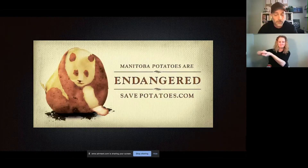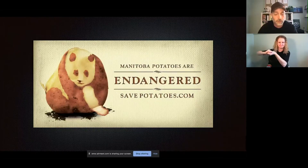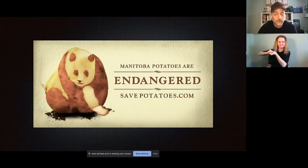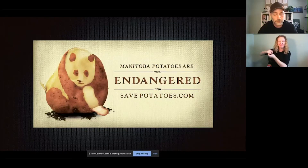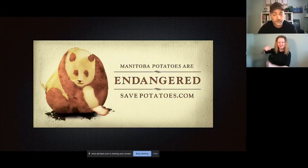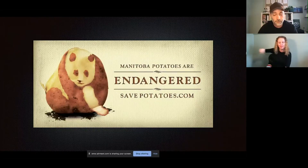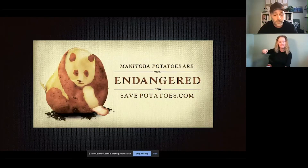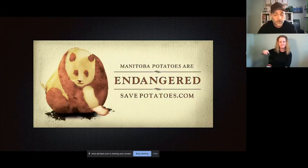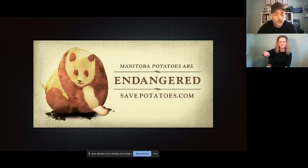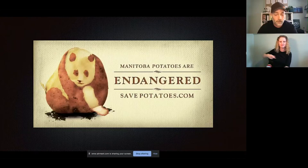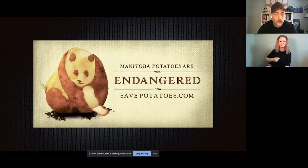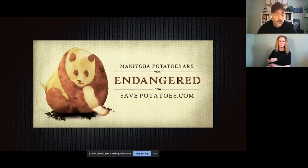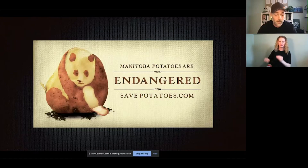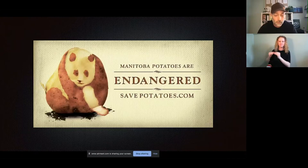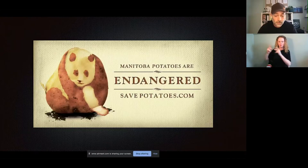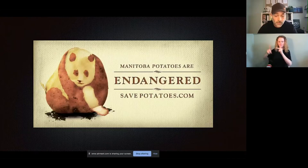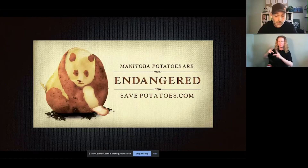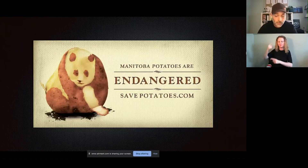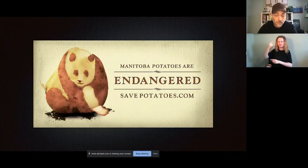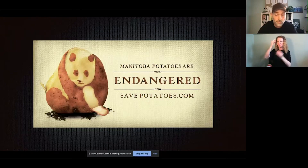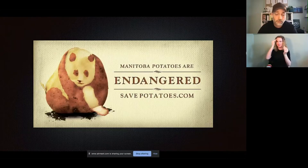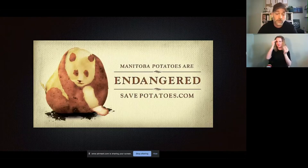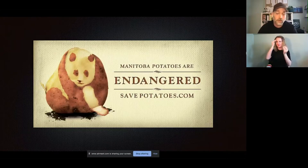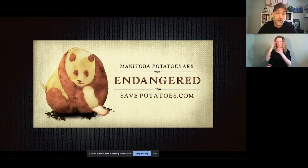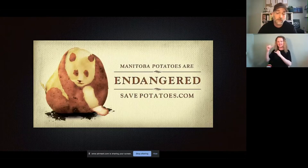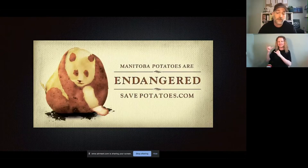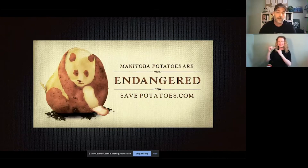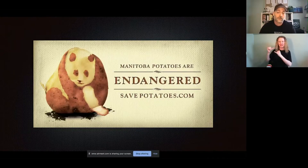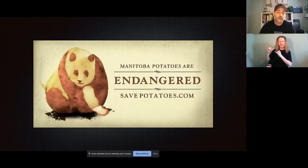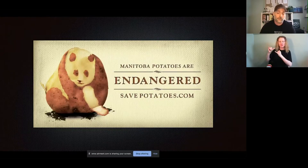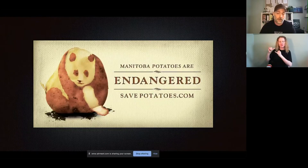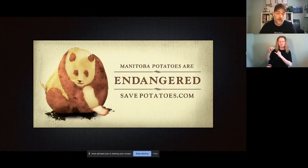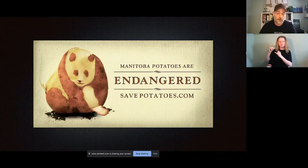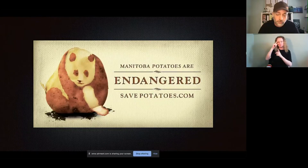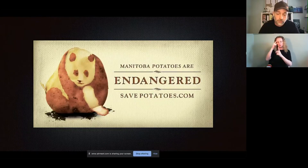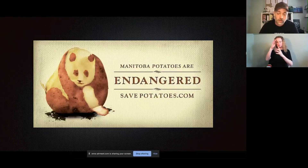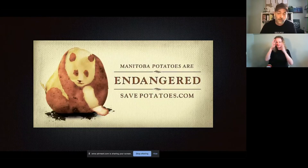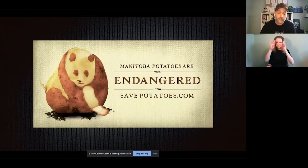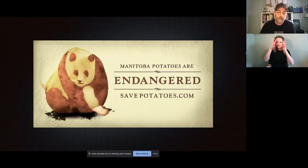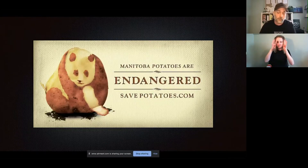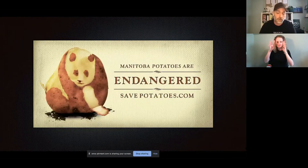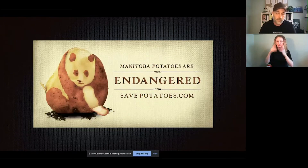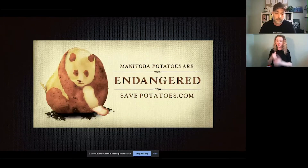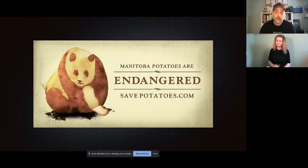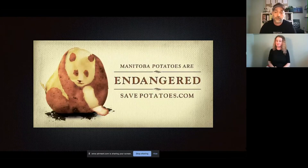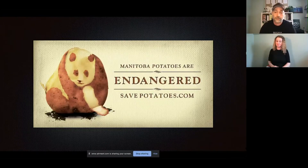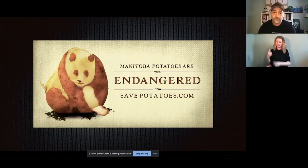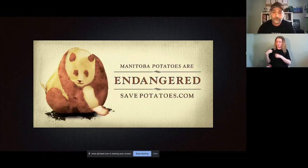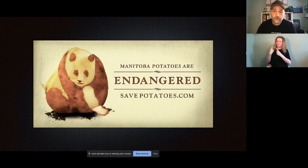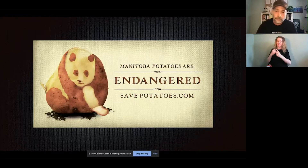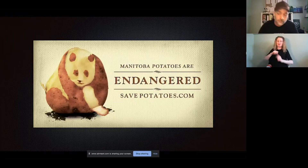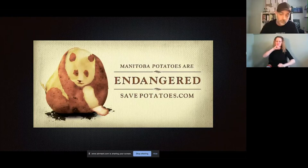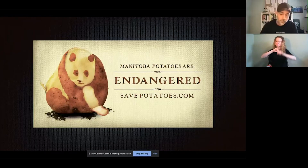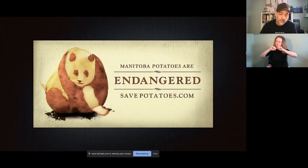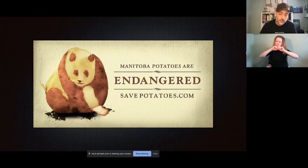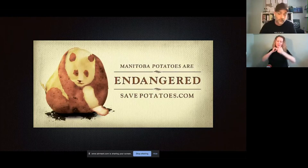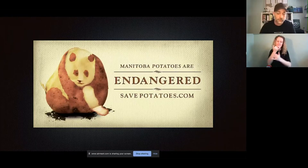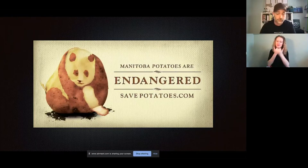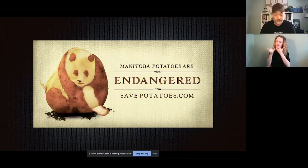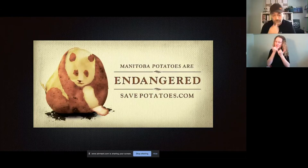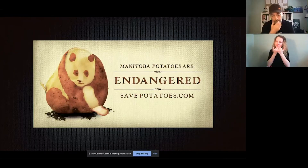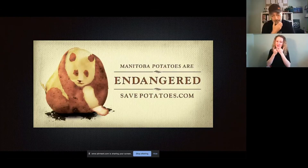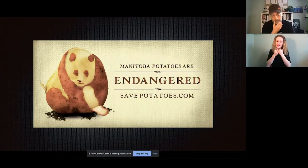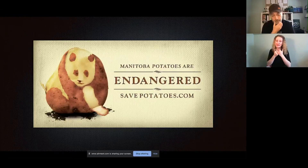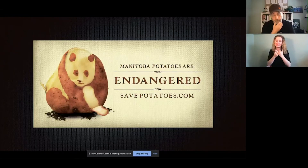what we could. We made a lot of mistakes, we ruffled a lot of feathers, and we learned a lot, but we kept pushing. We still